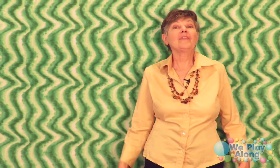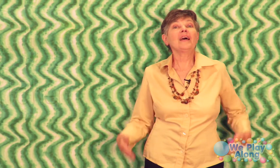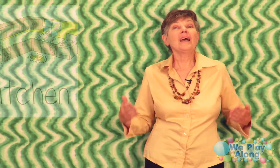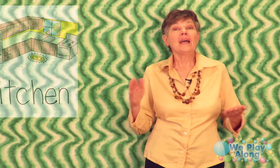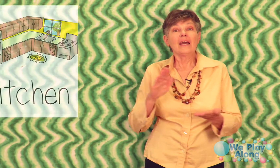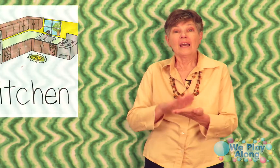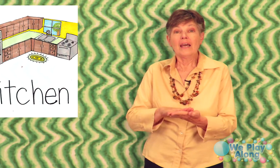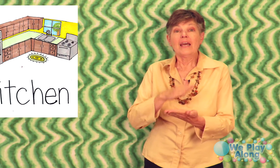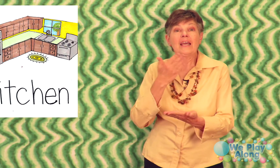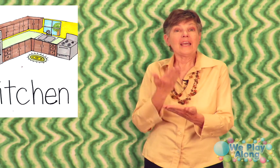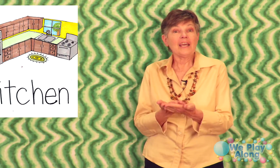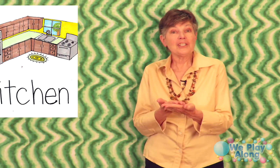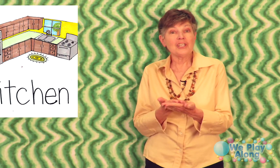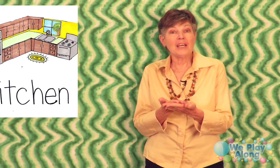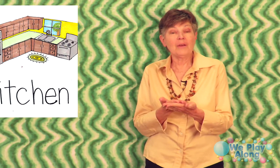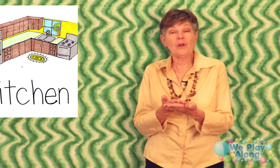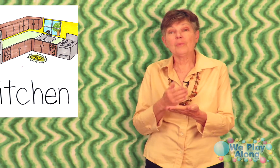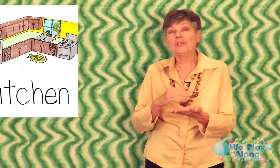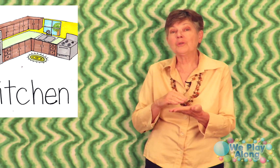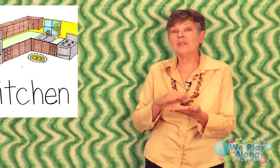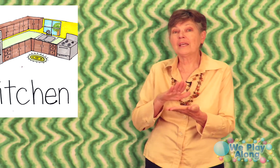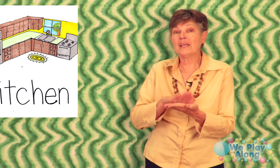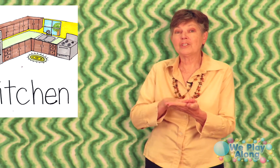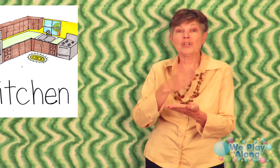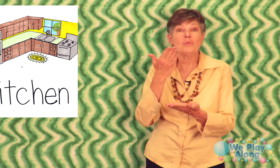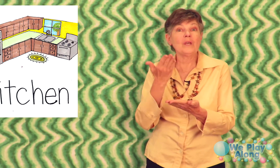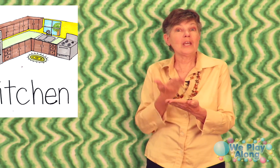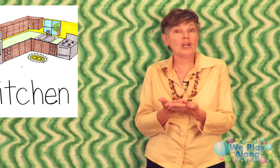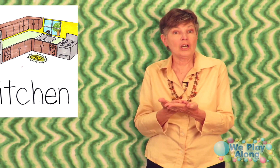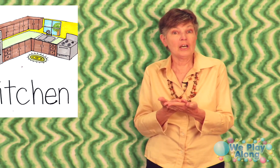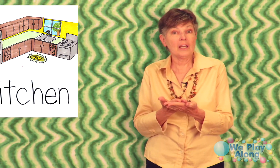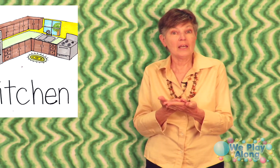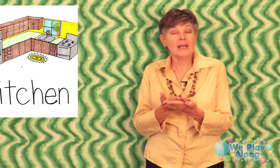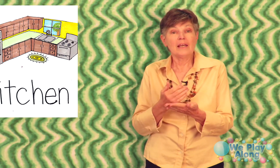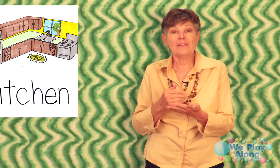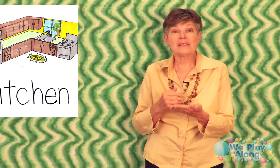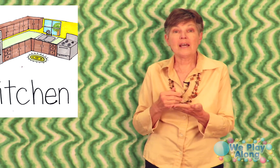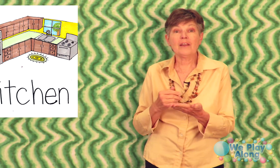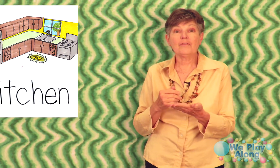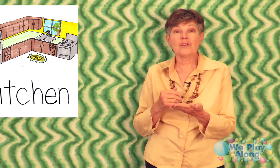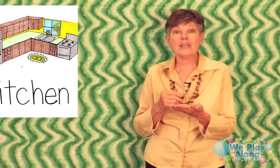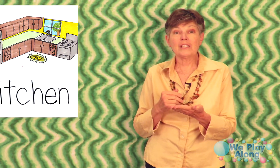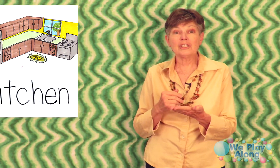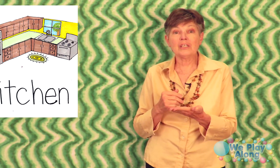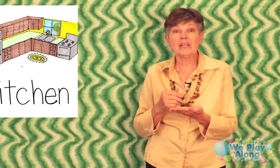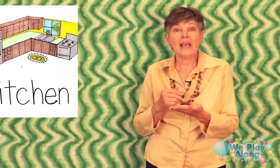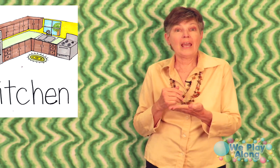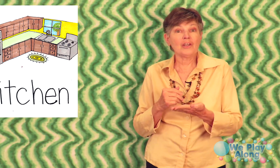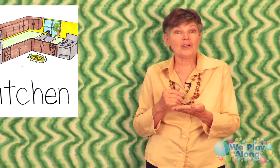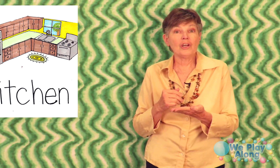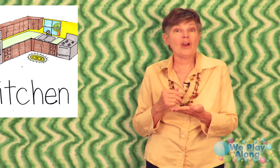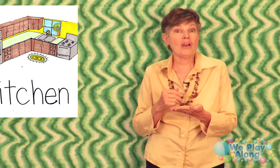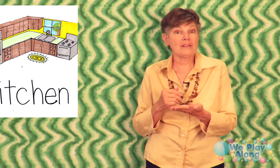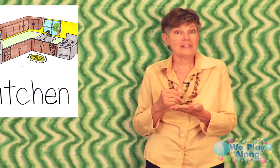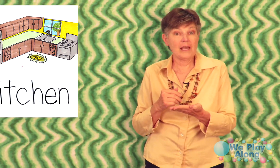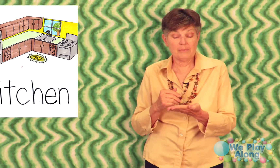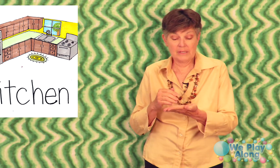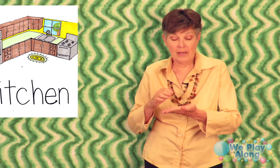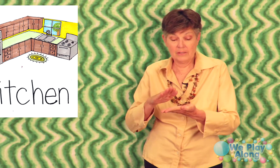the kitchen. And what do we do in the kitchen? We cook. Now the sign for kitchen and cook are the same signs.